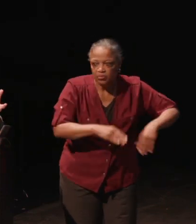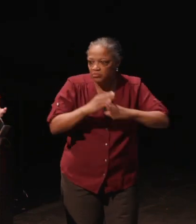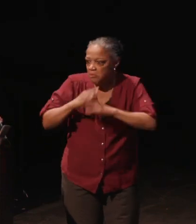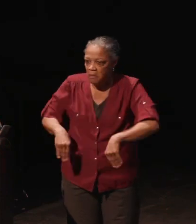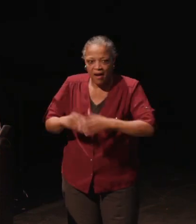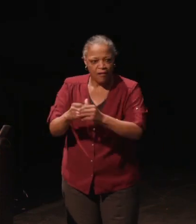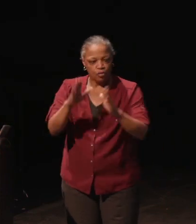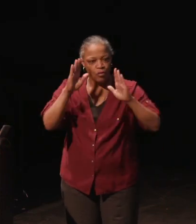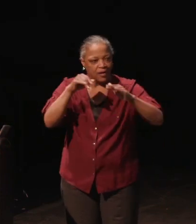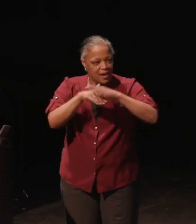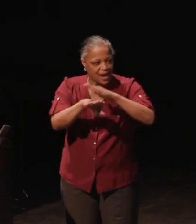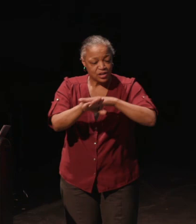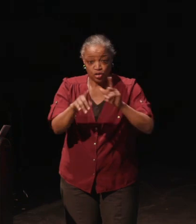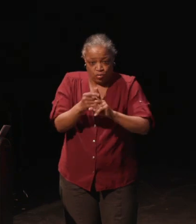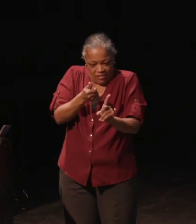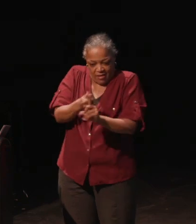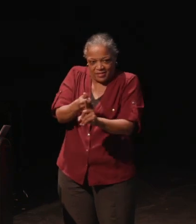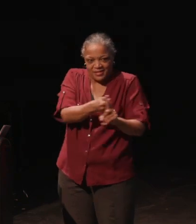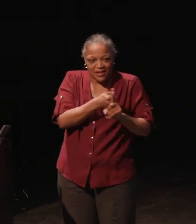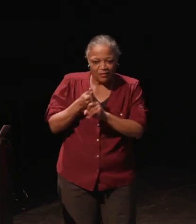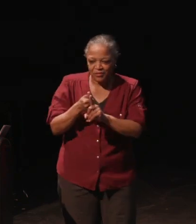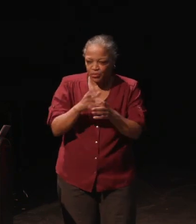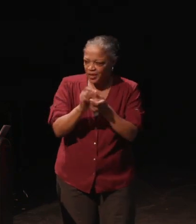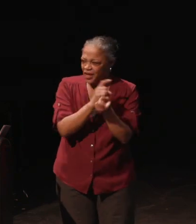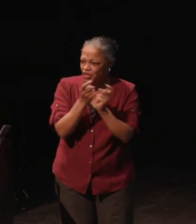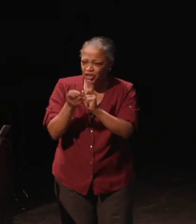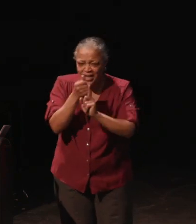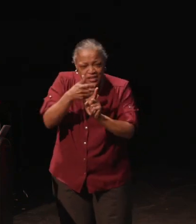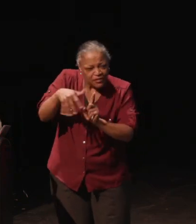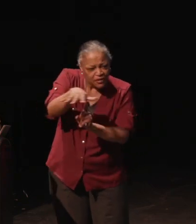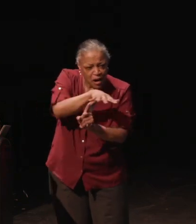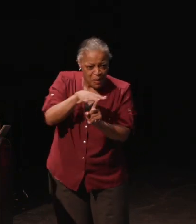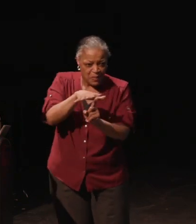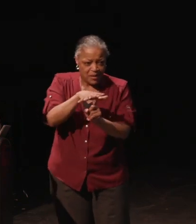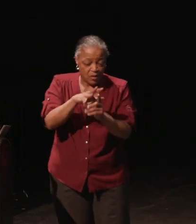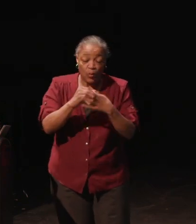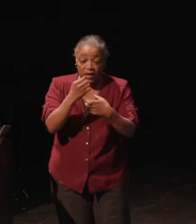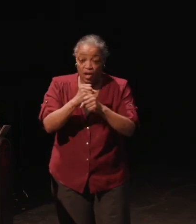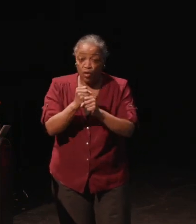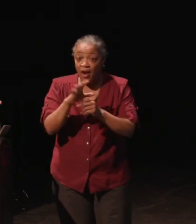greater access to themselves. We can change the environment.